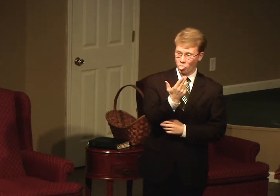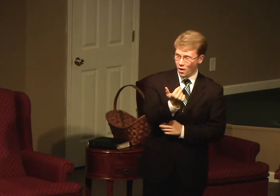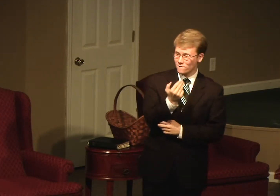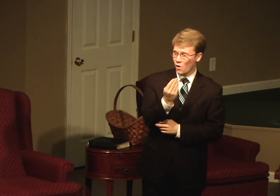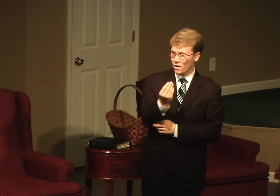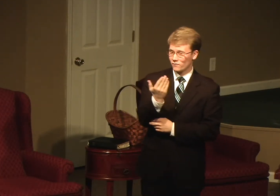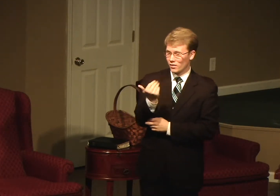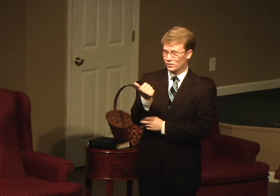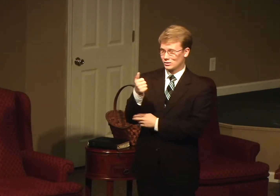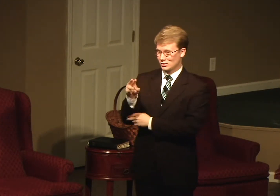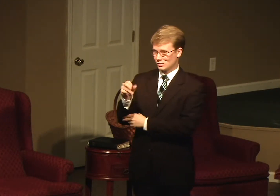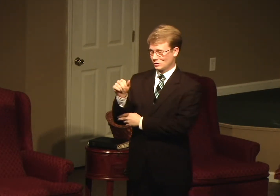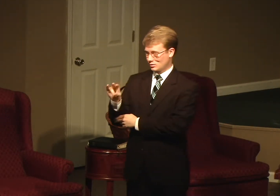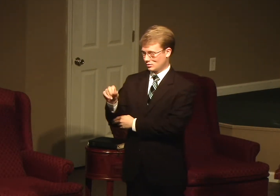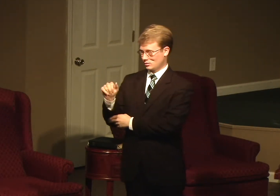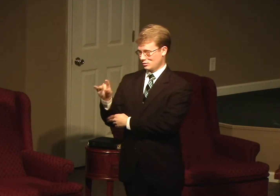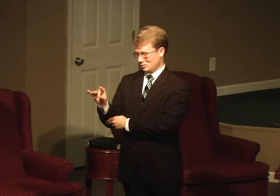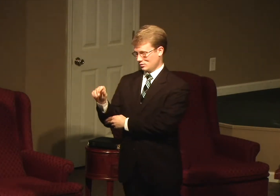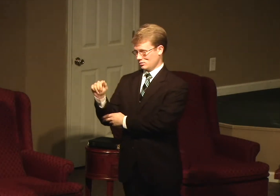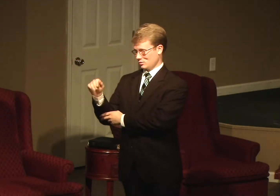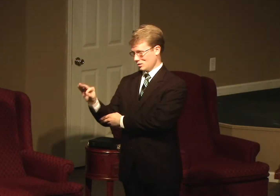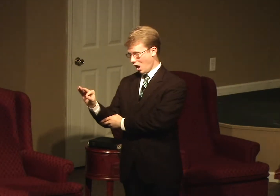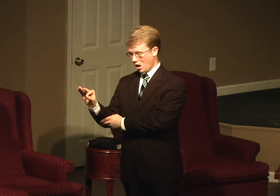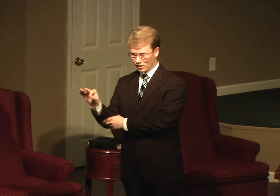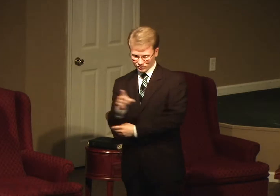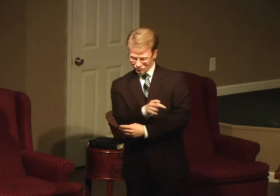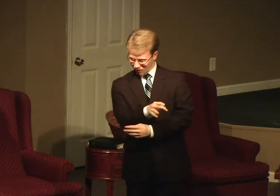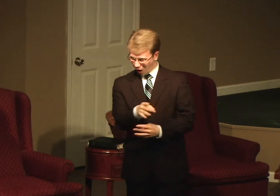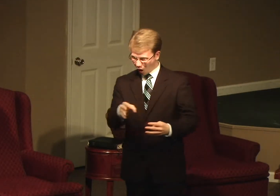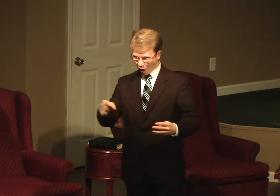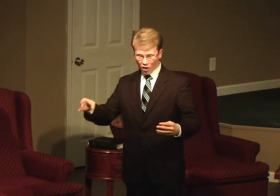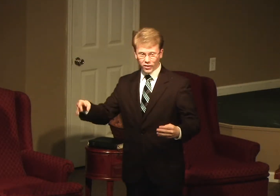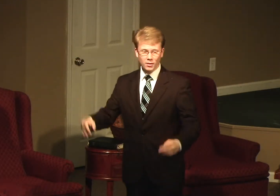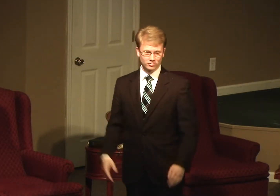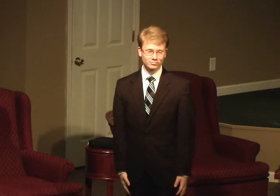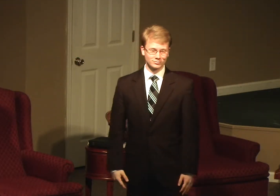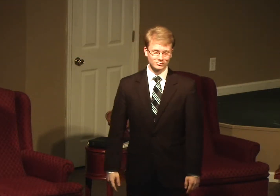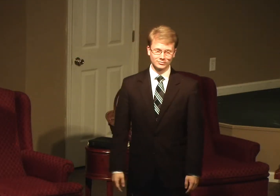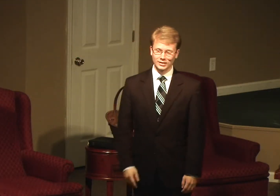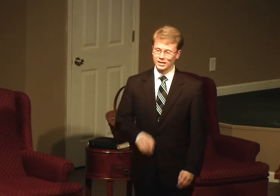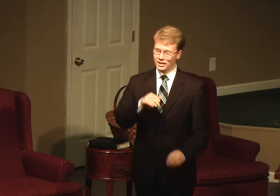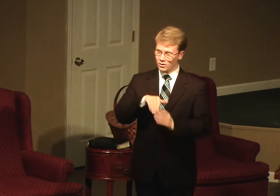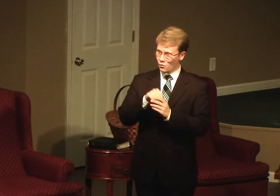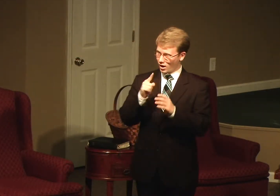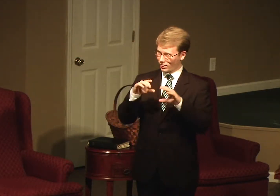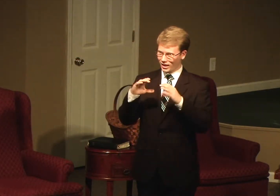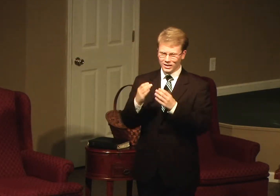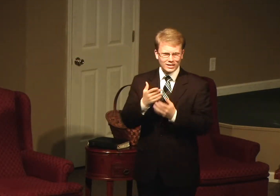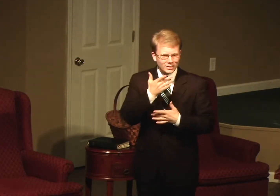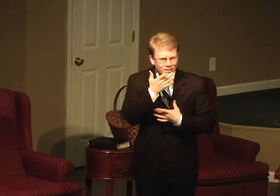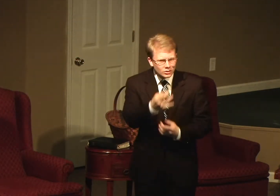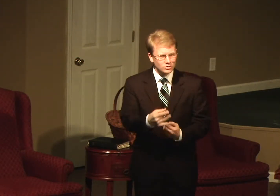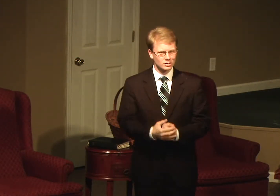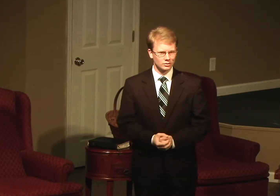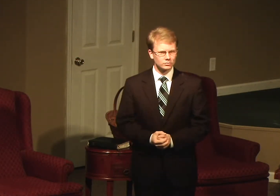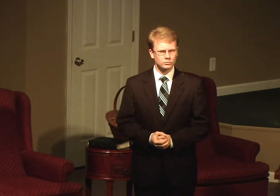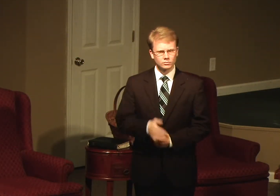grade. So I had 14, 15, 16, 17-year-olds, all the way up to 19-year-olds in one class.